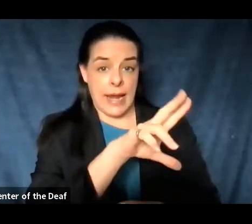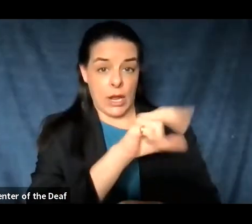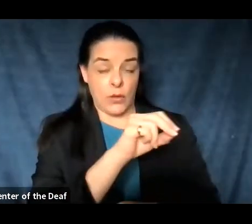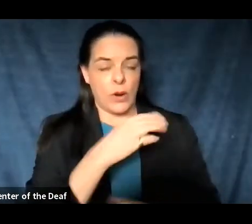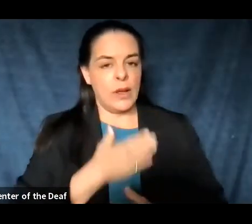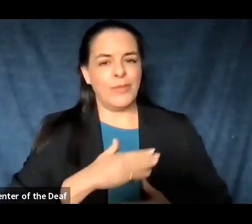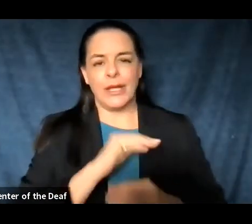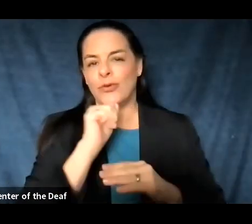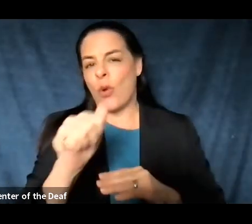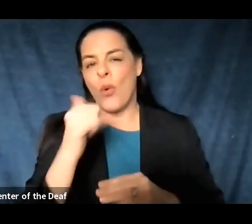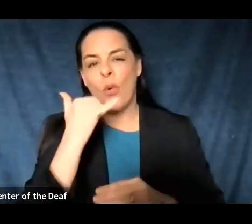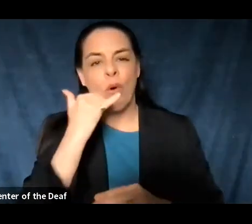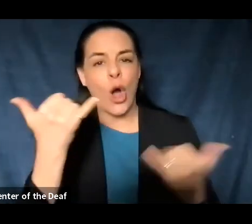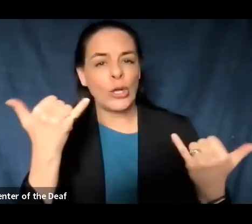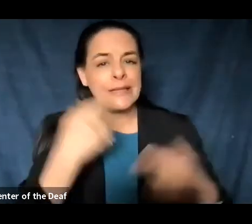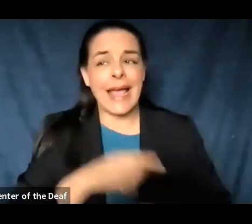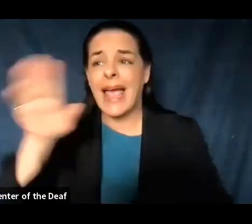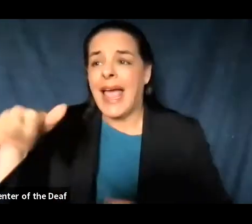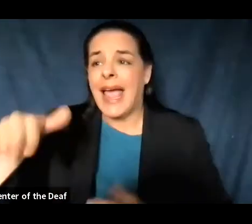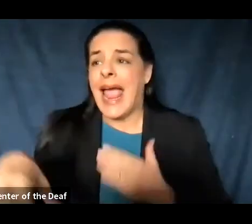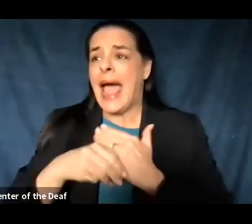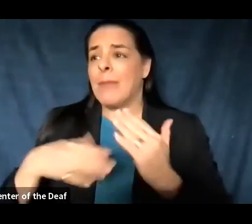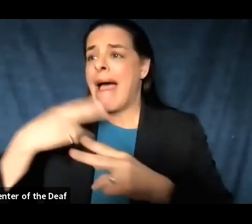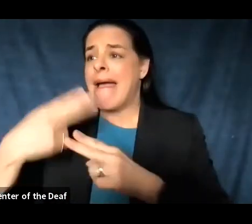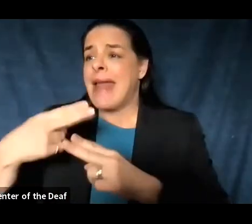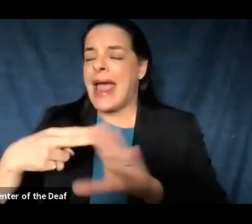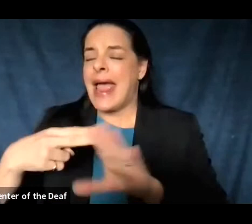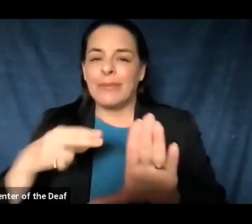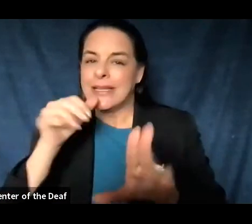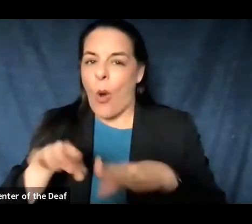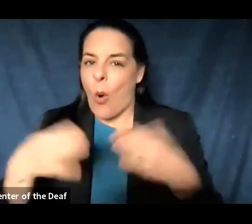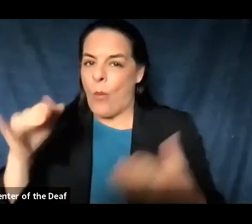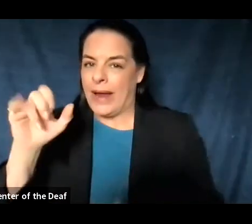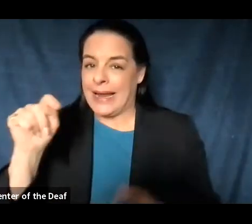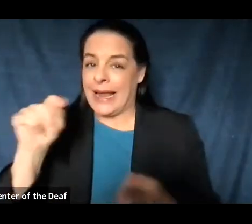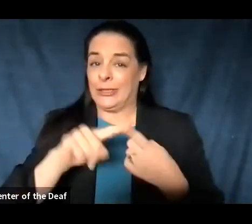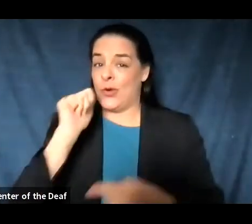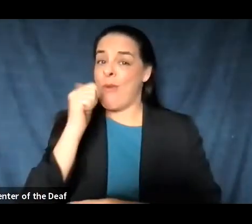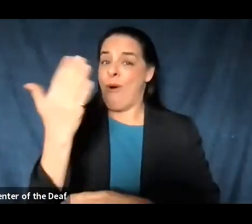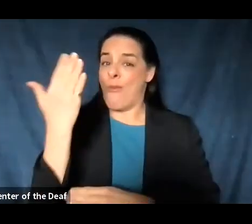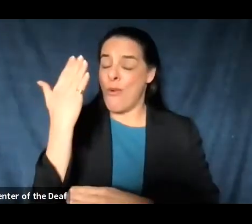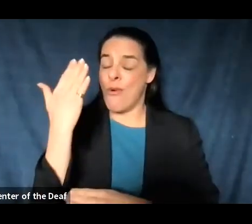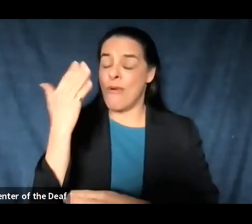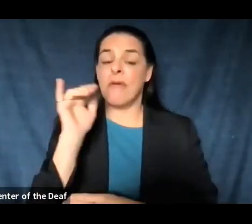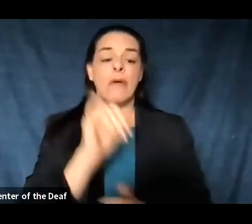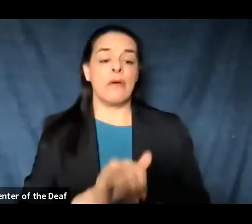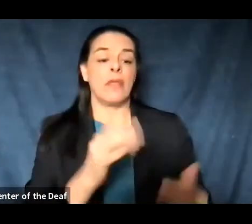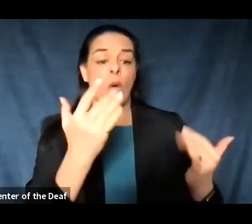call today and ask to be added to the list. This waitlist is through the health department.